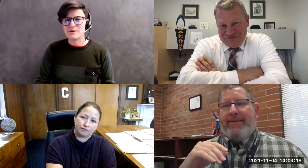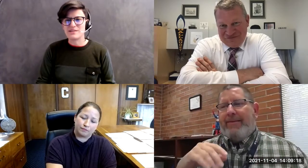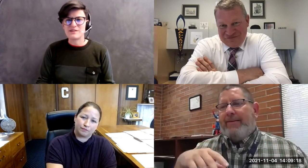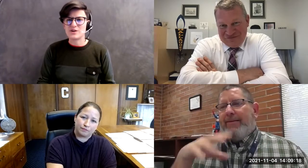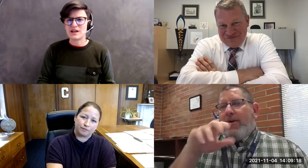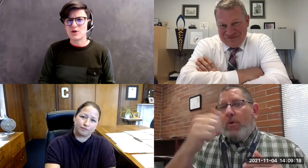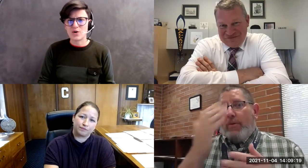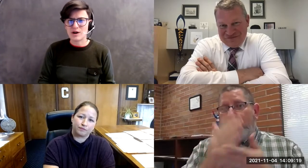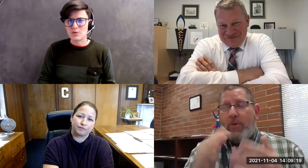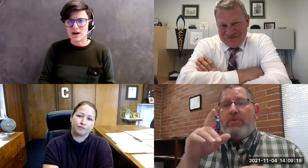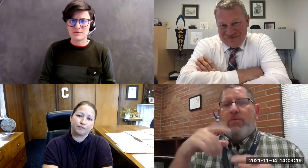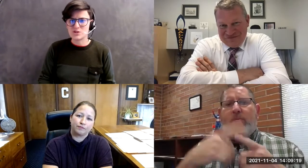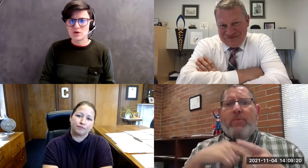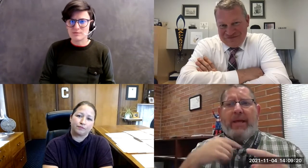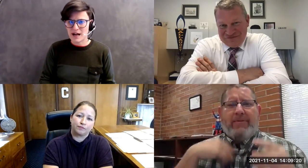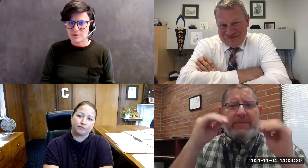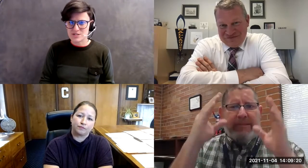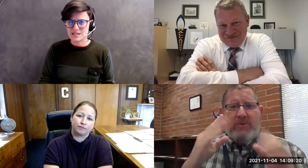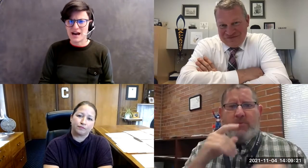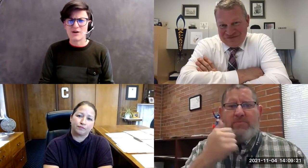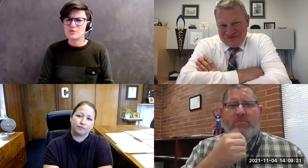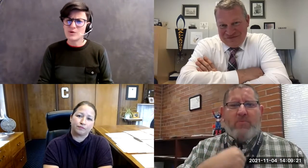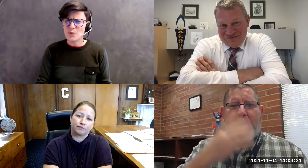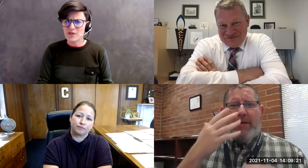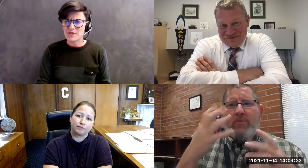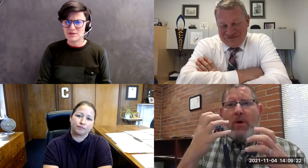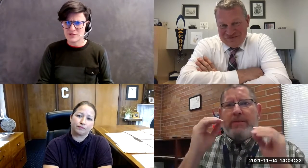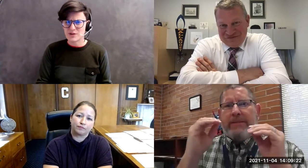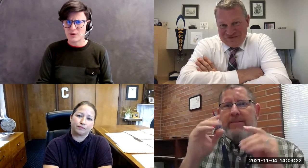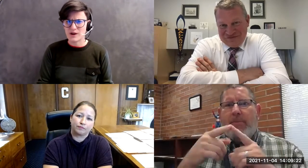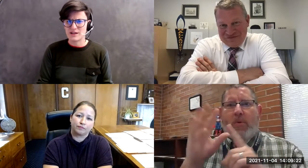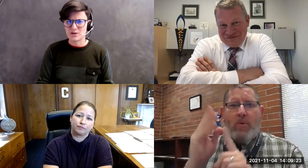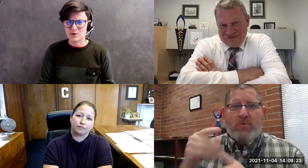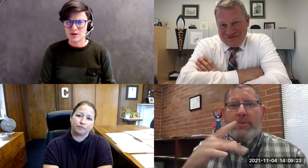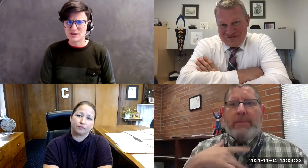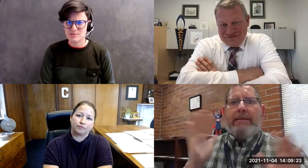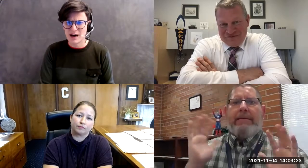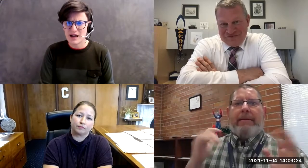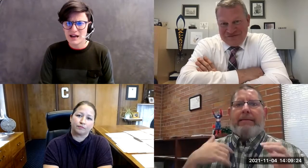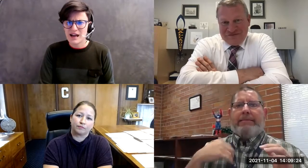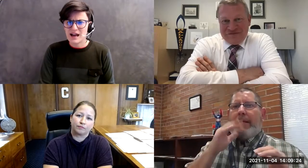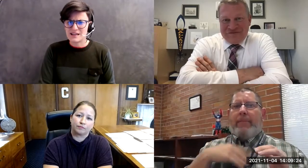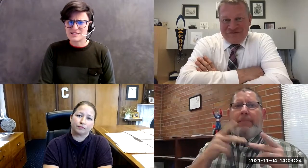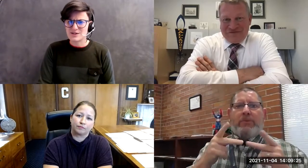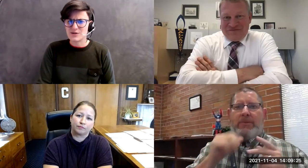but they feel like, oh, I'm the token Black person now, and we don't want them to feel that way, like they're put on the spot. And